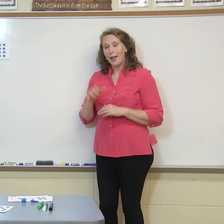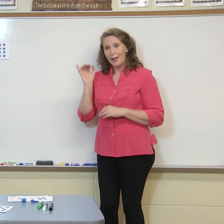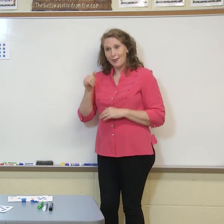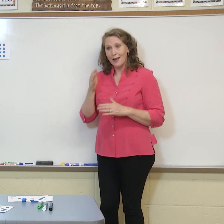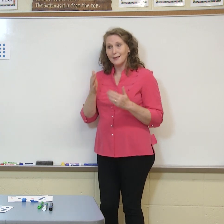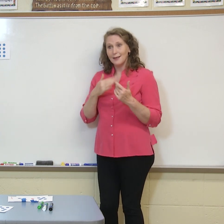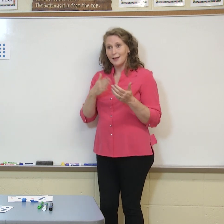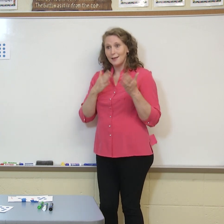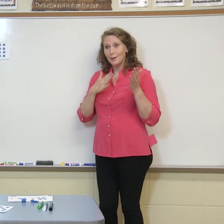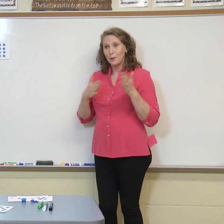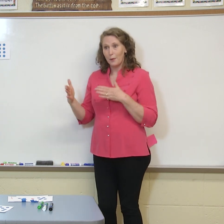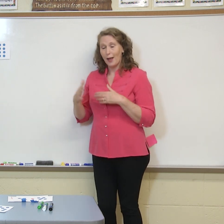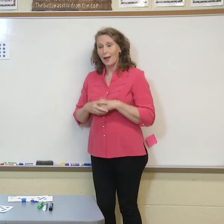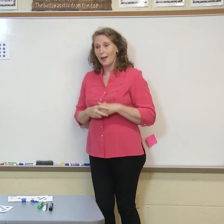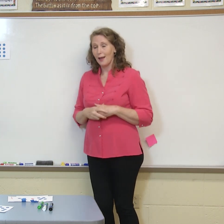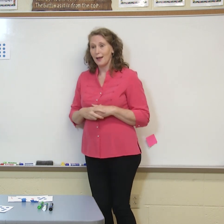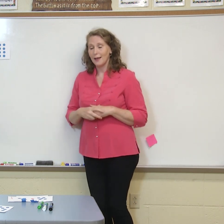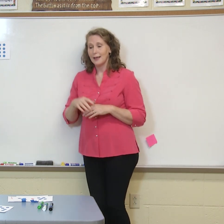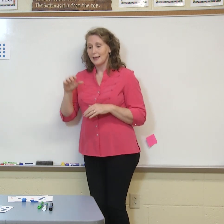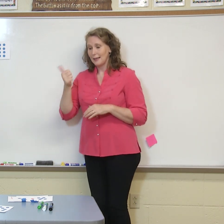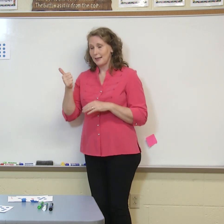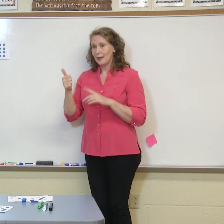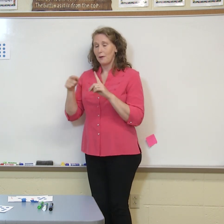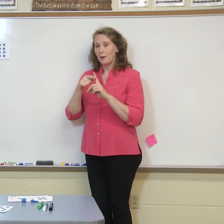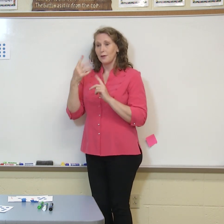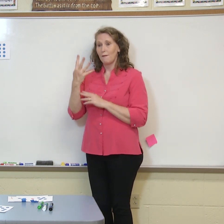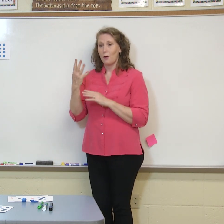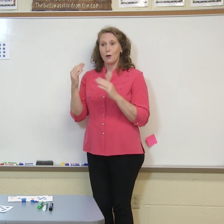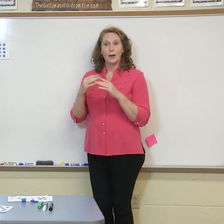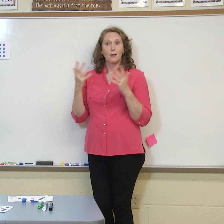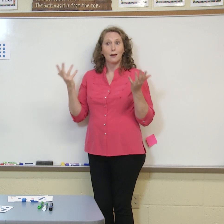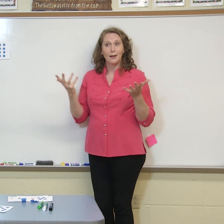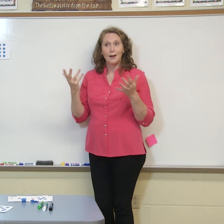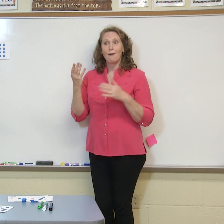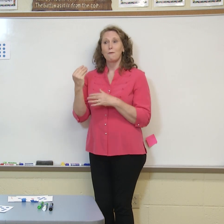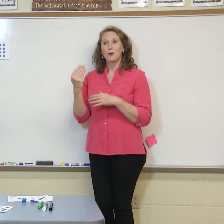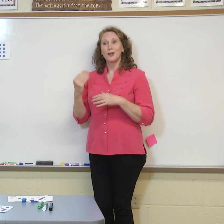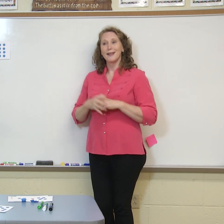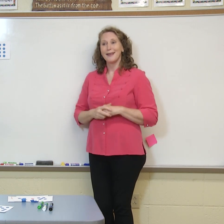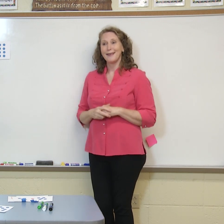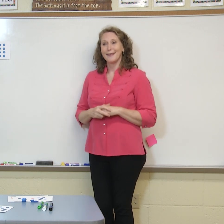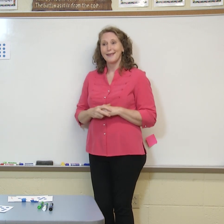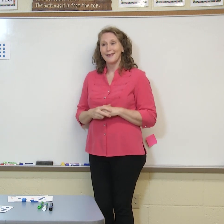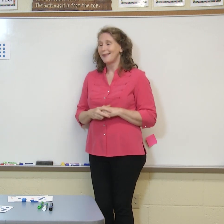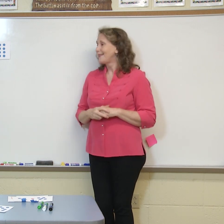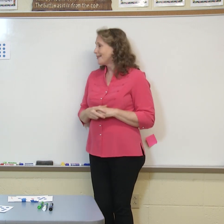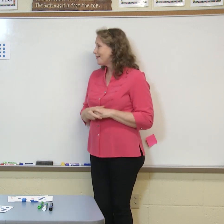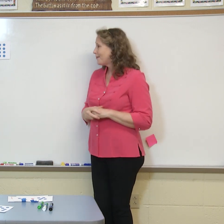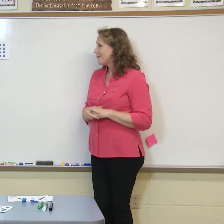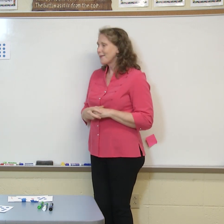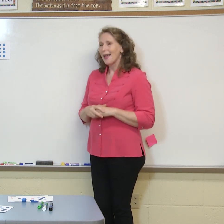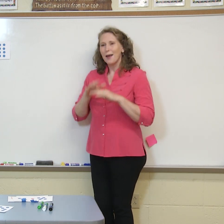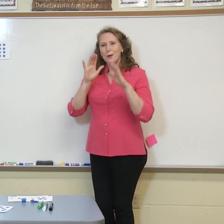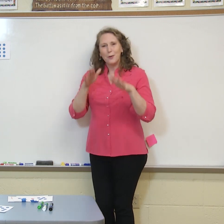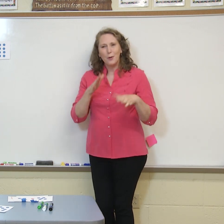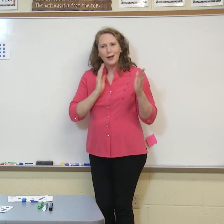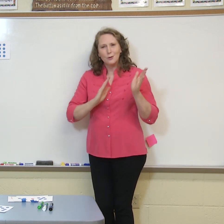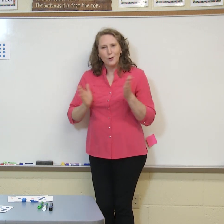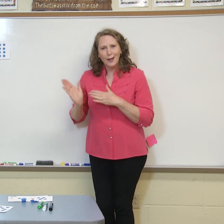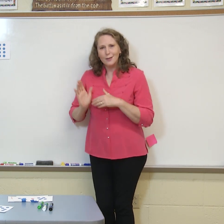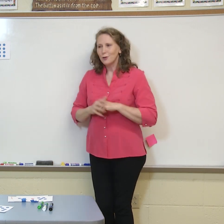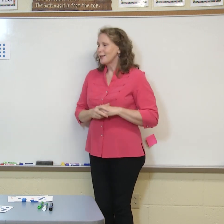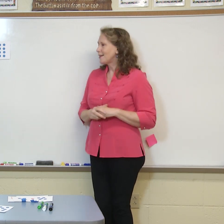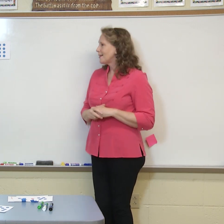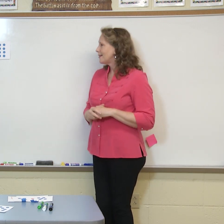That's an easy combination. 10 and 4 are 14. What a great strategy.